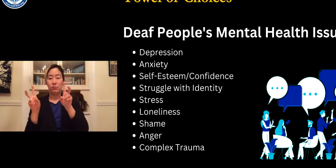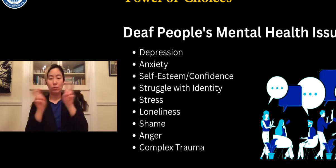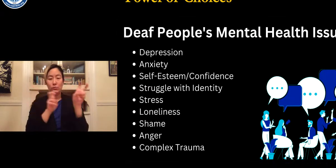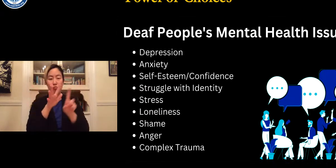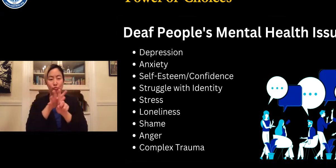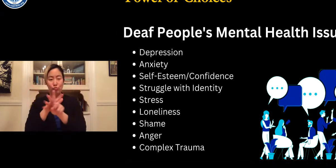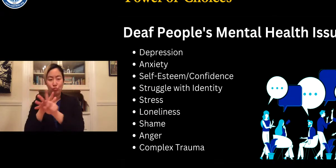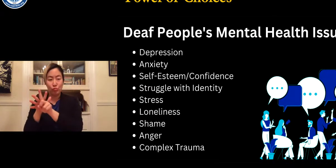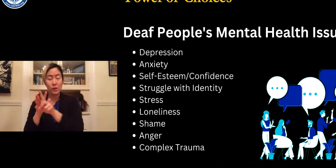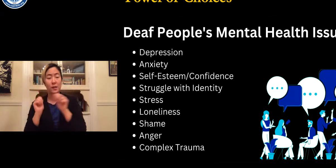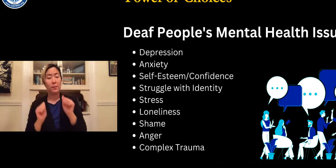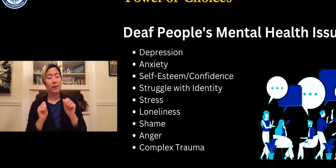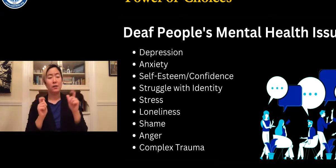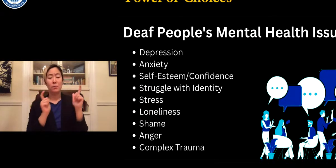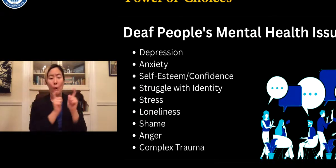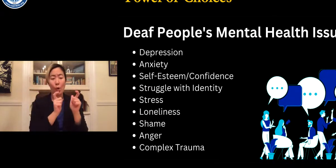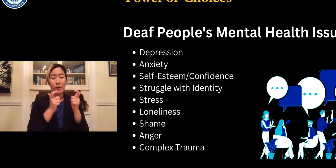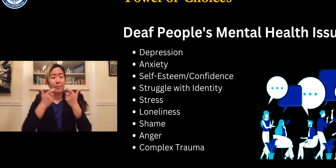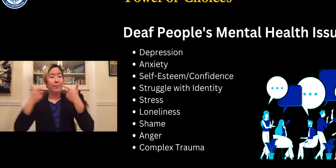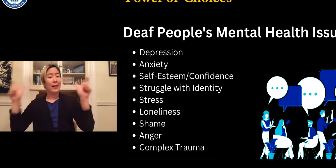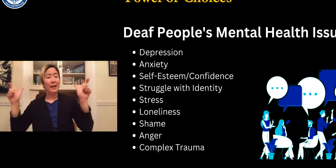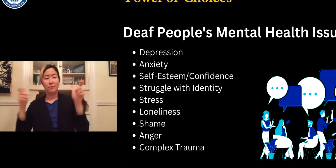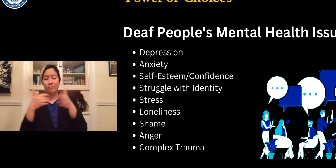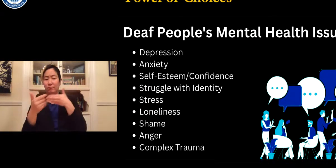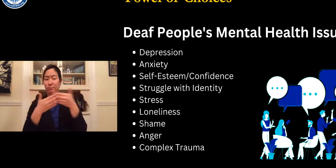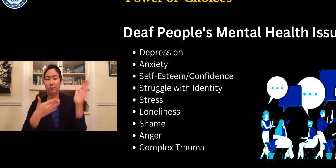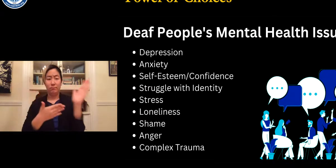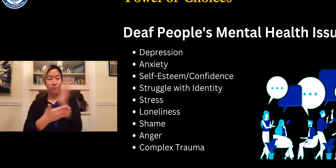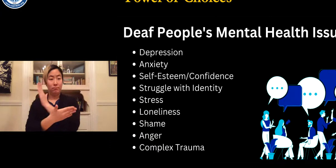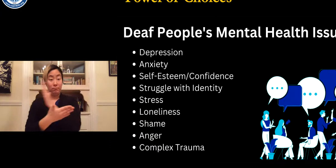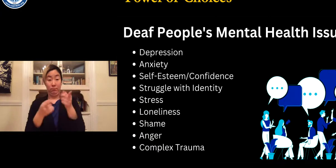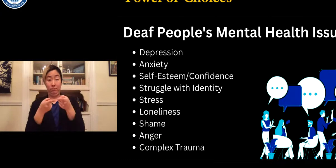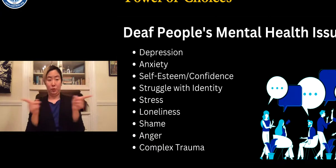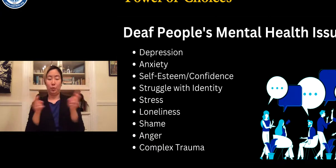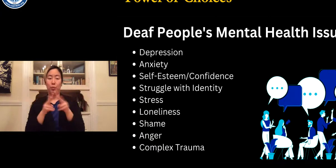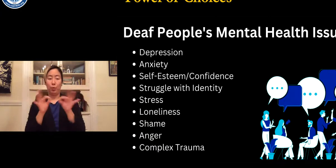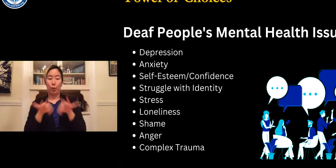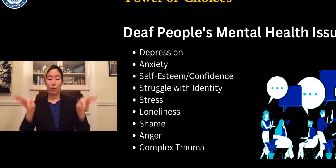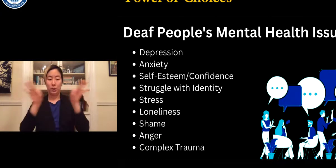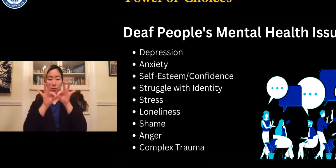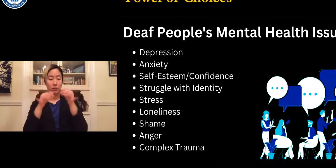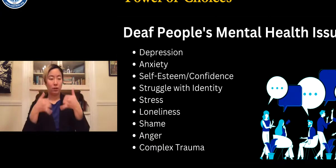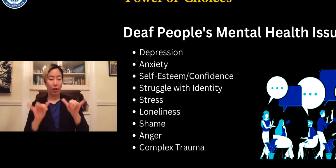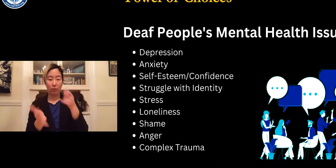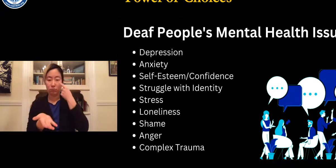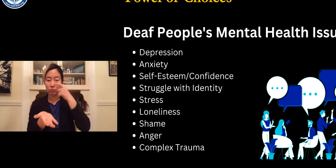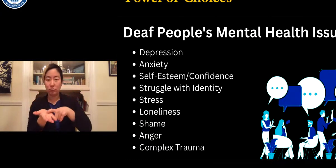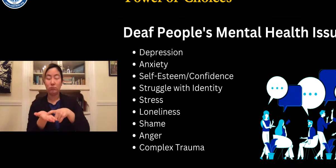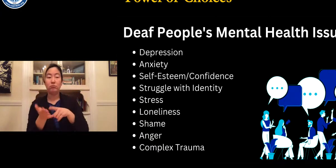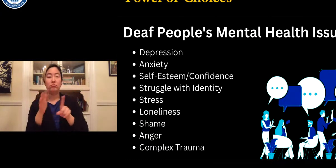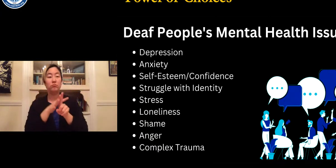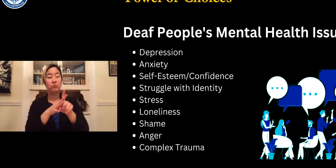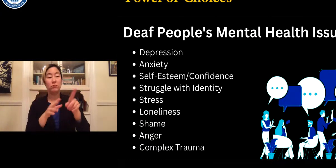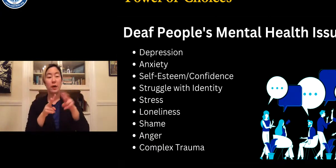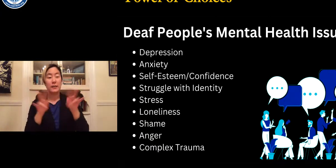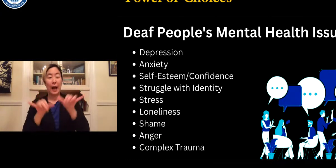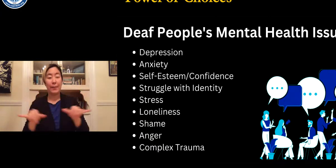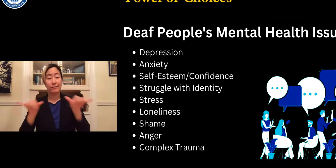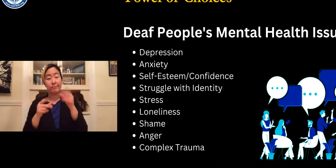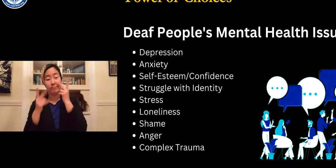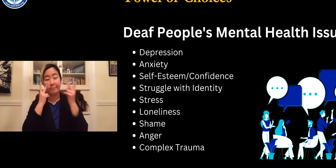In general, deaf individuals have a variety of mental health issues that arise. They could be minimal, they could be